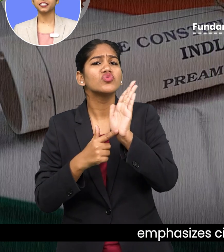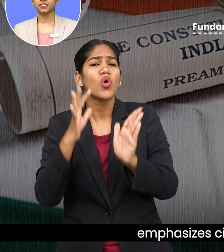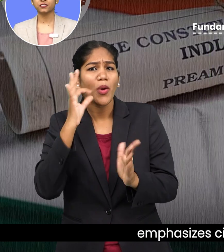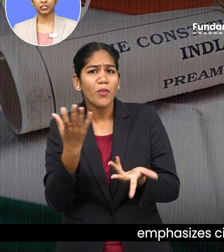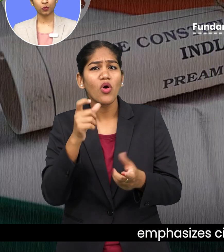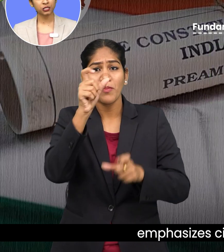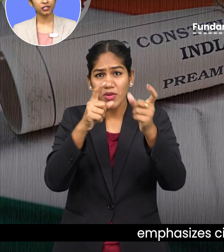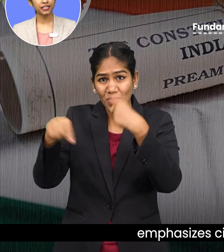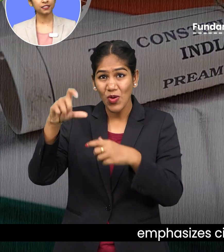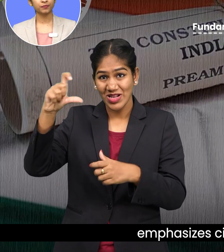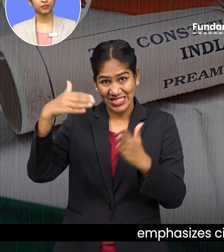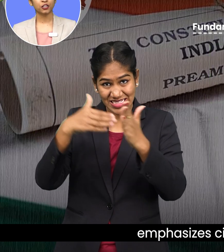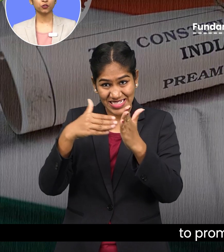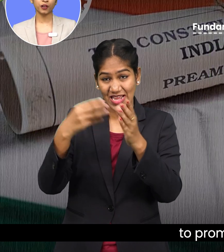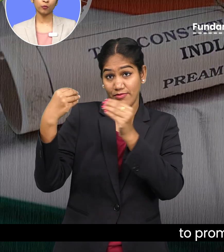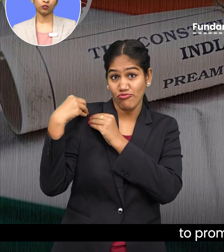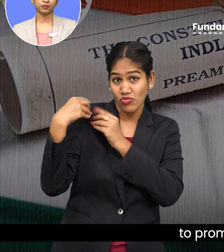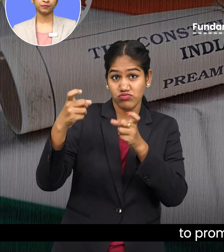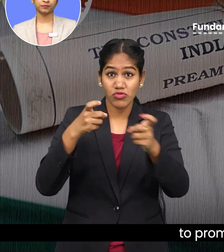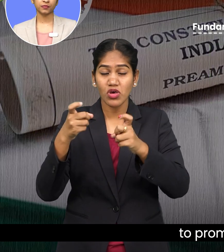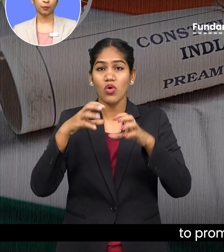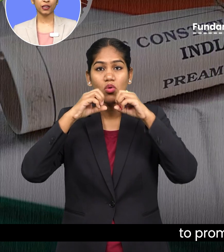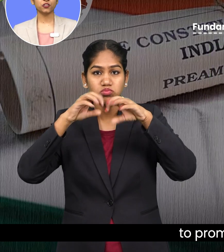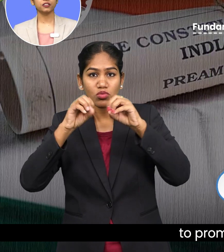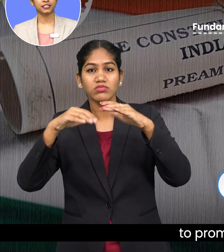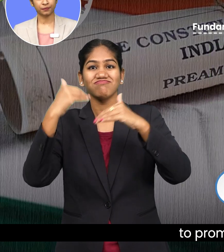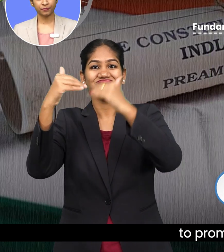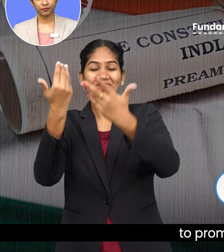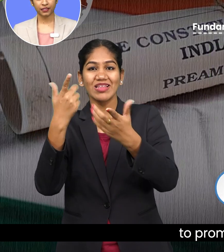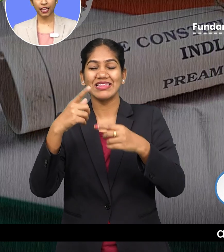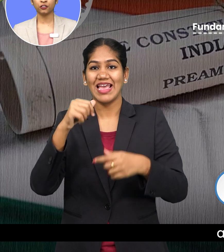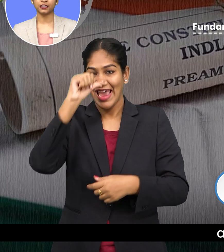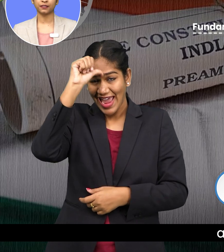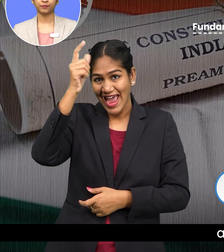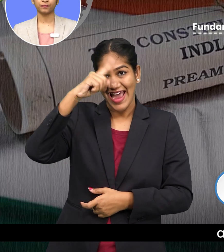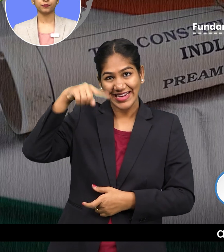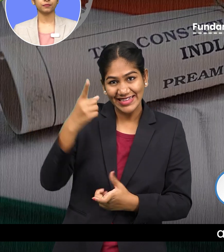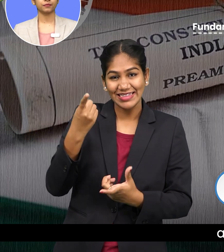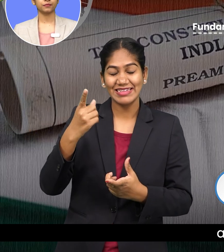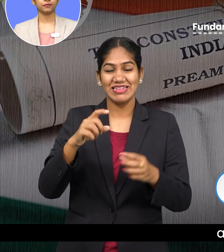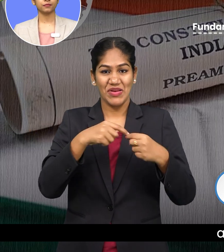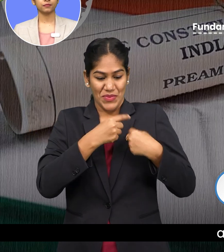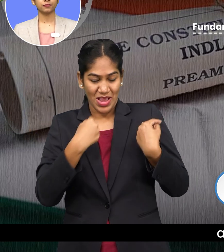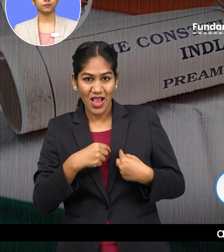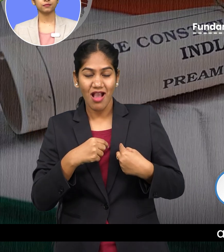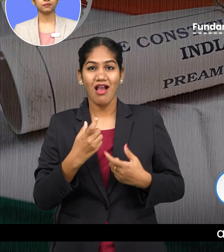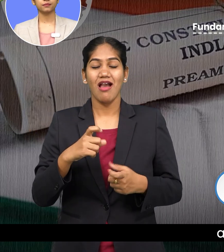emphasizes citizens' responsibilities to promote patriotism and unity.